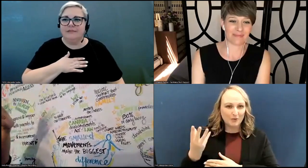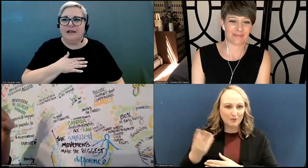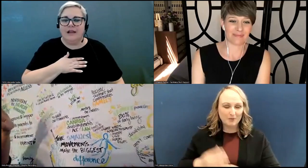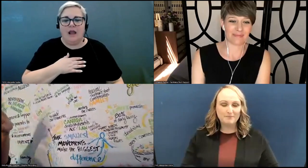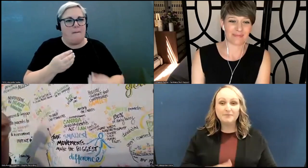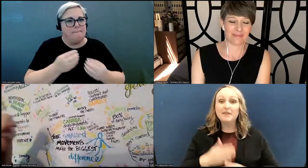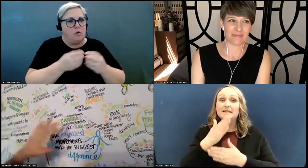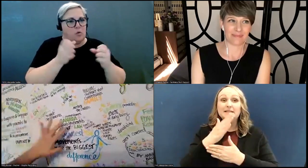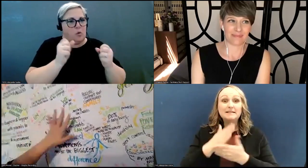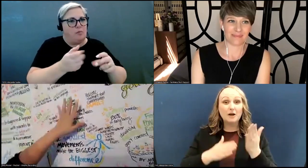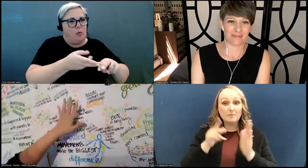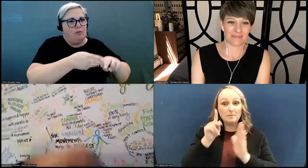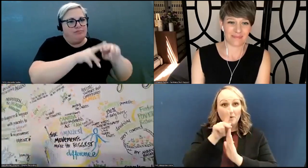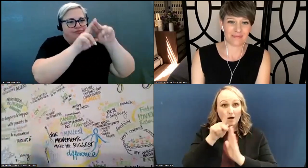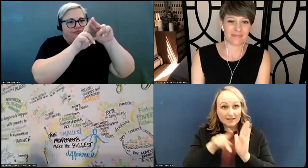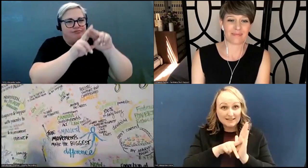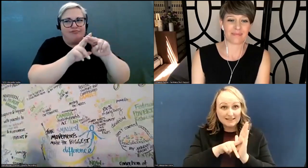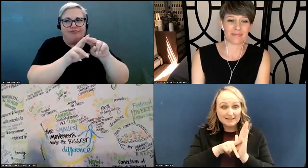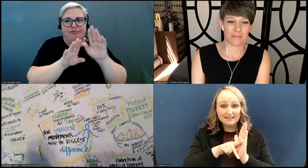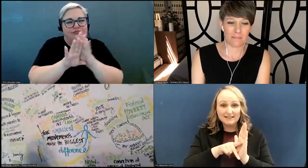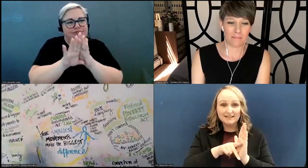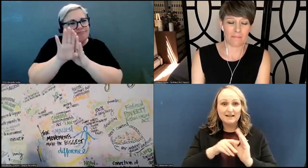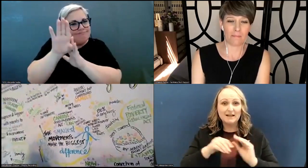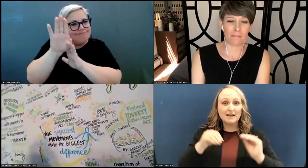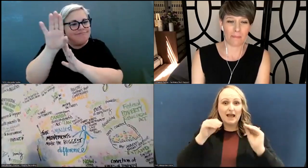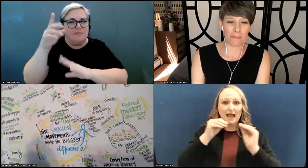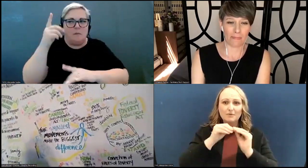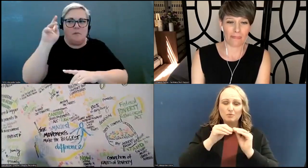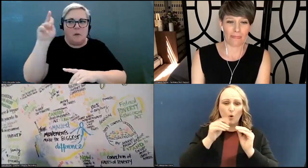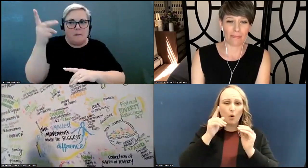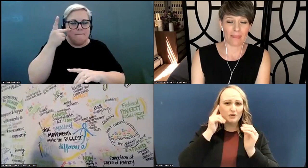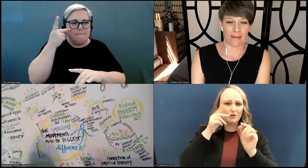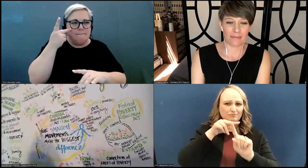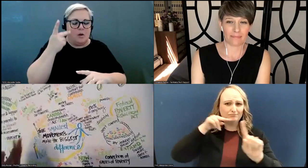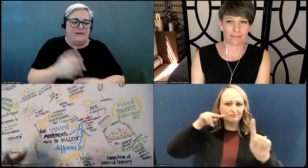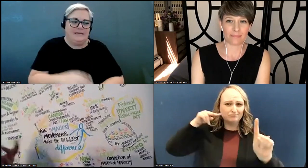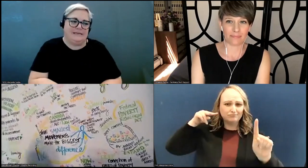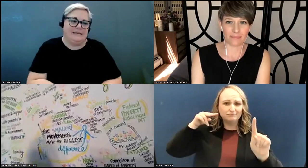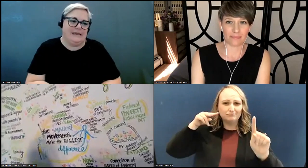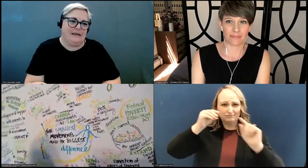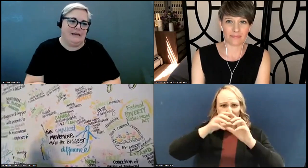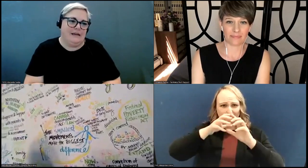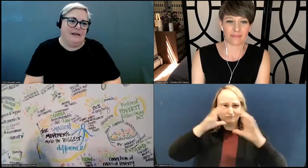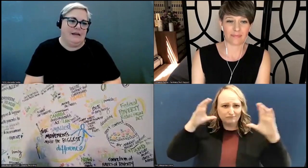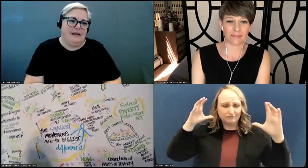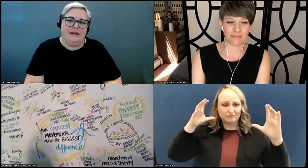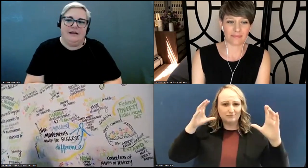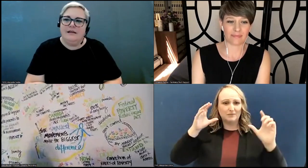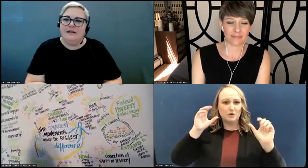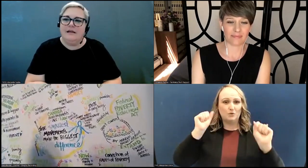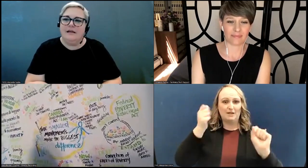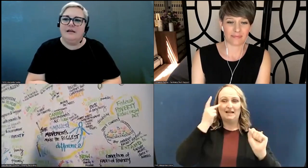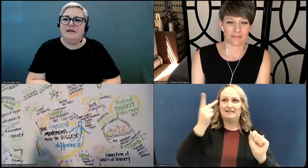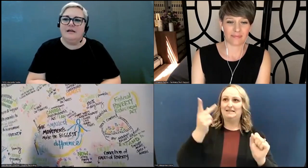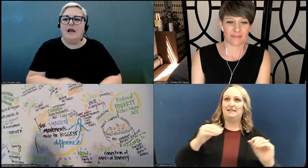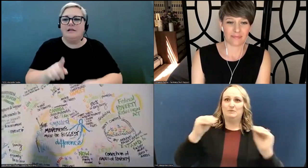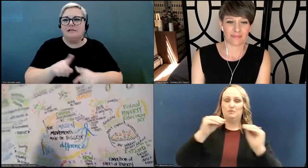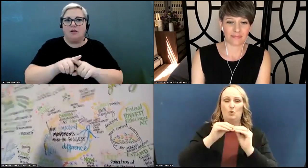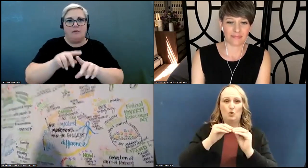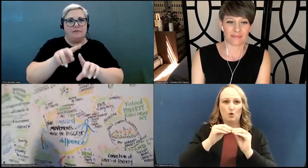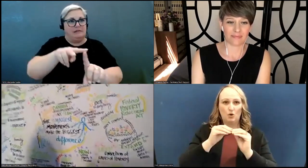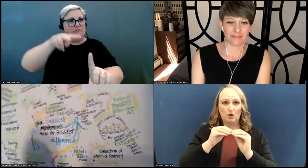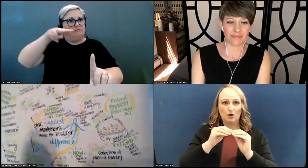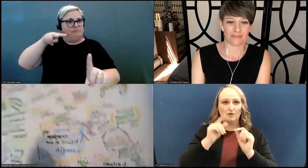policy and bigger picture leverage points in which have been lifted up for us to be able to do